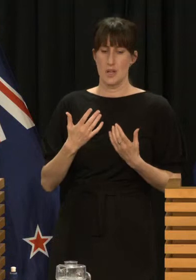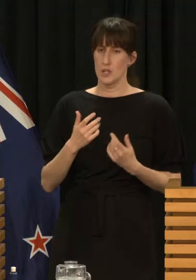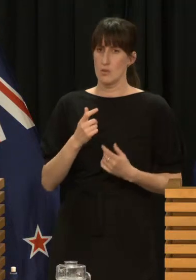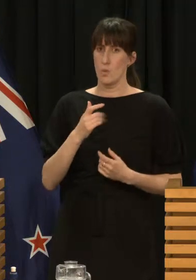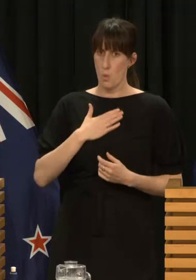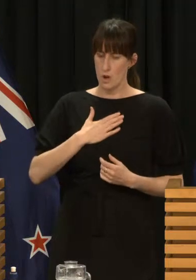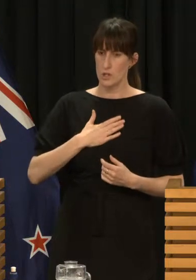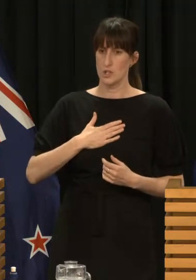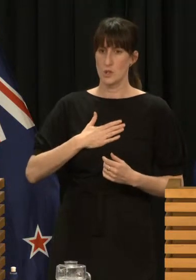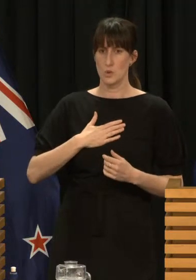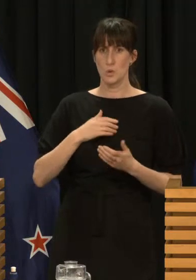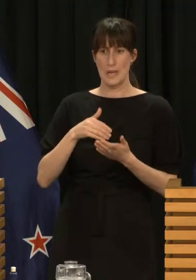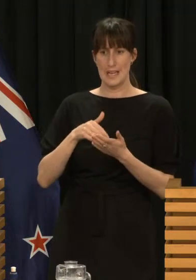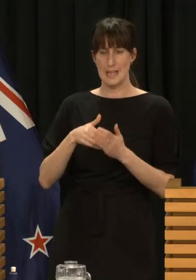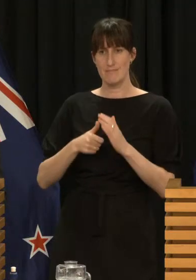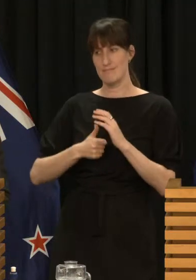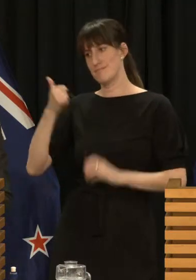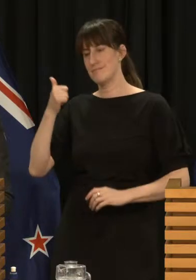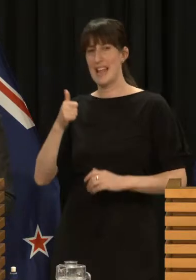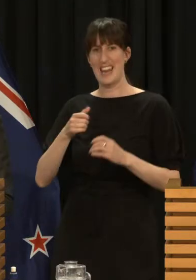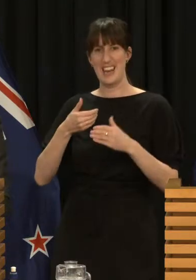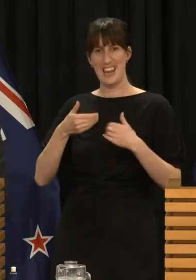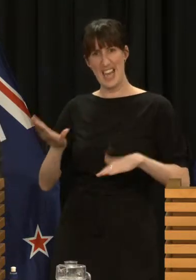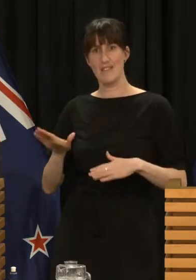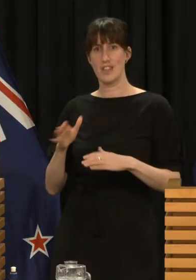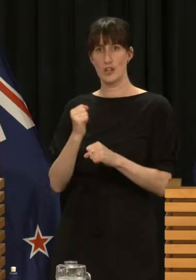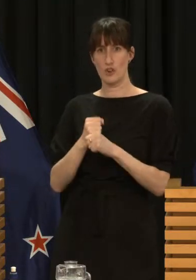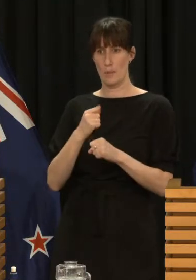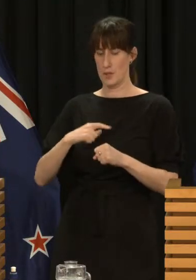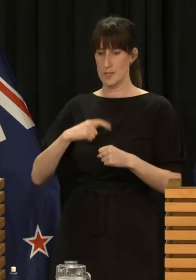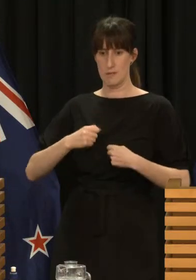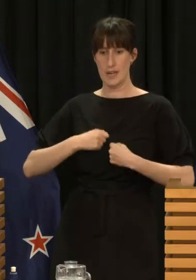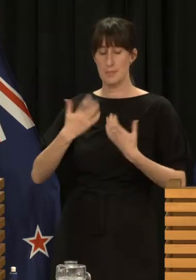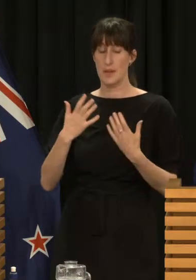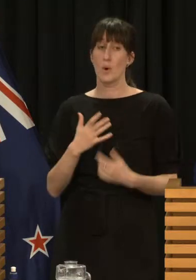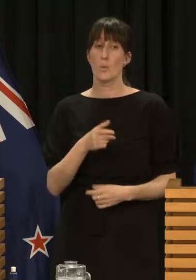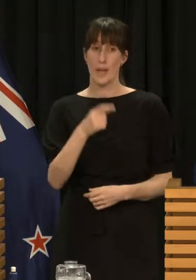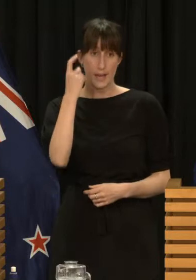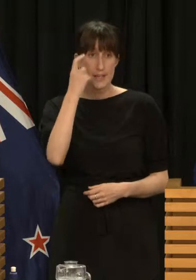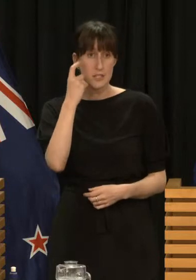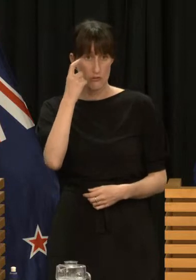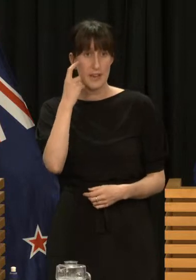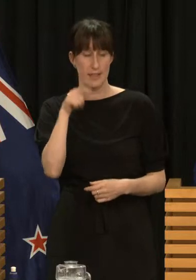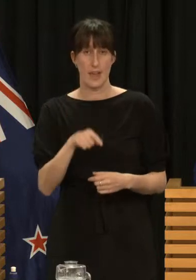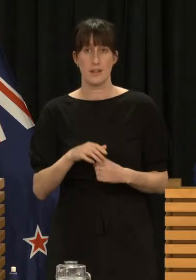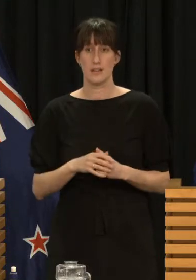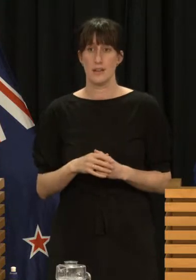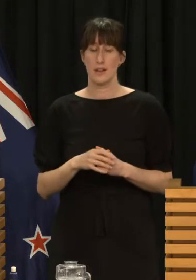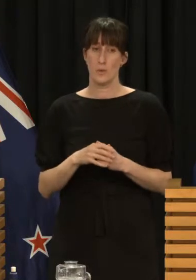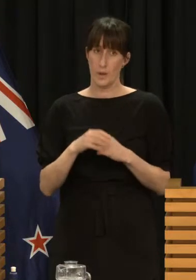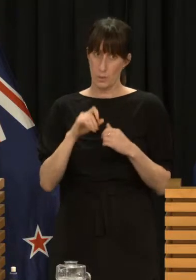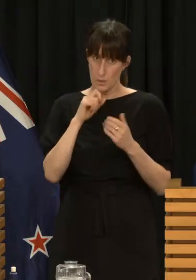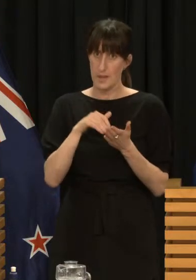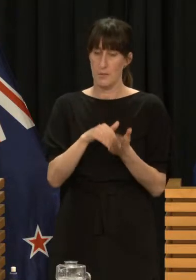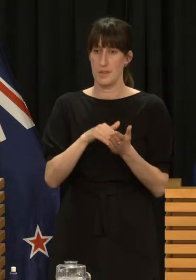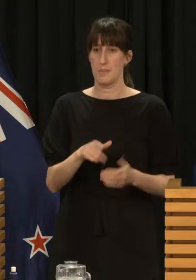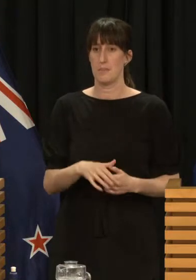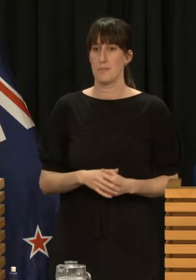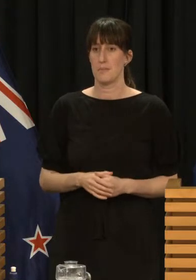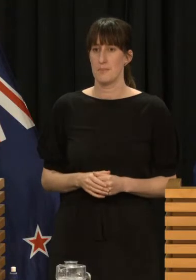hear their concern, and we're certainly looking at it. Have you received an opinion from the Ministry of Justice on the legality of enforcing mandatory QR code